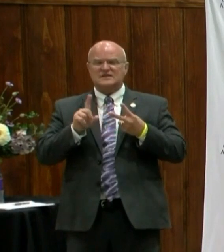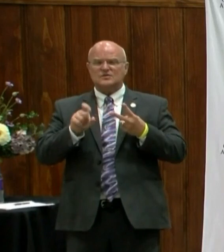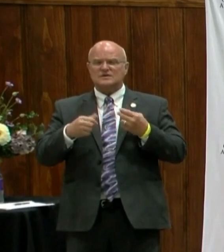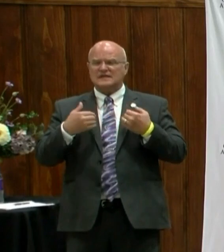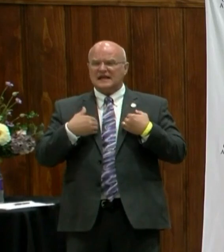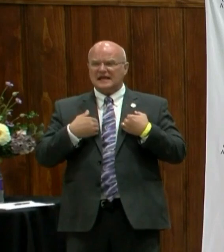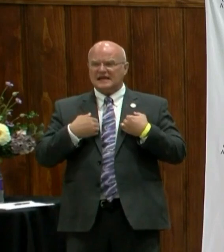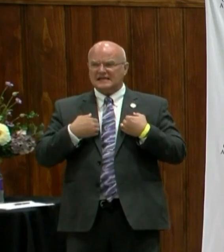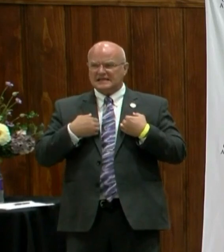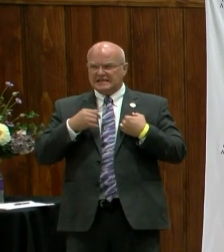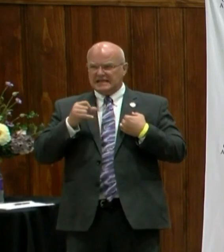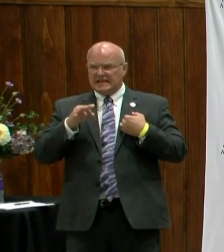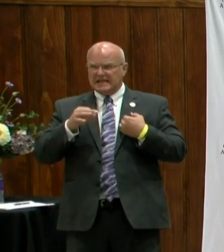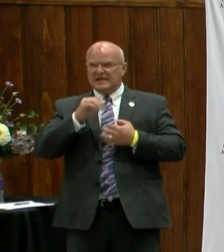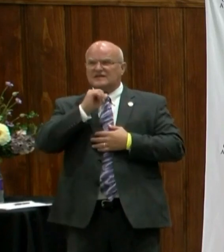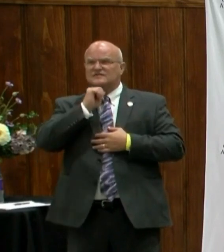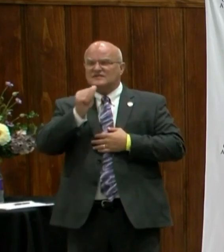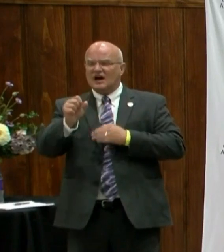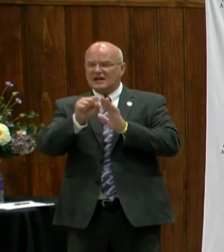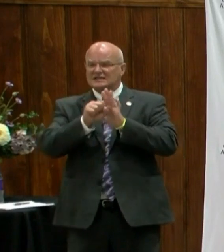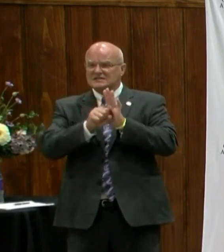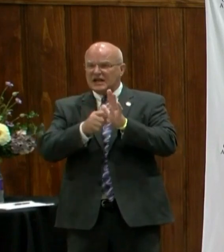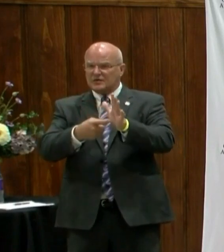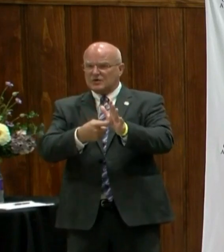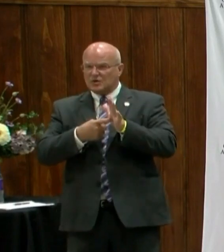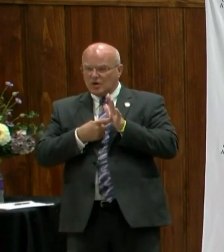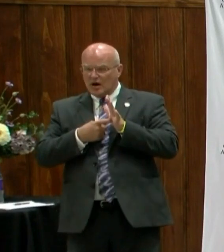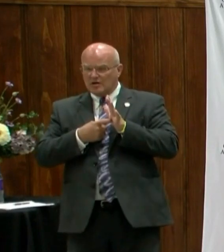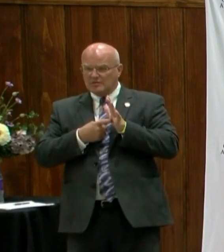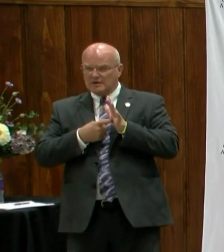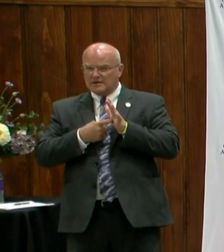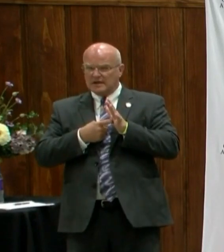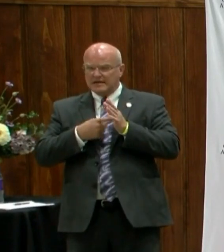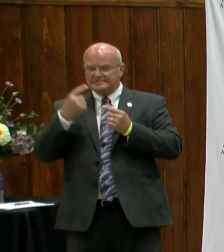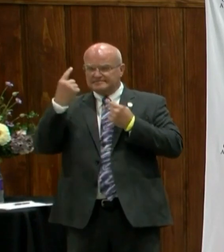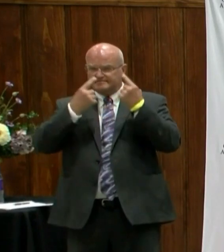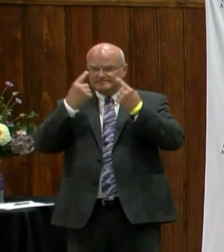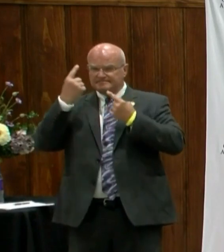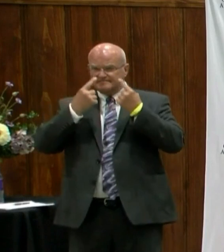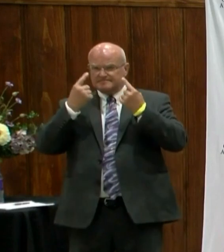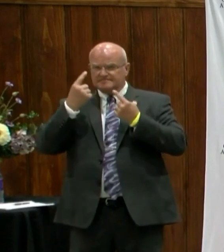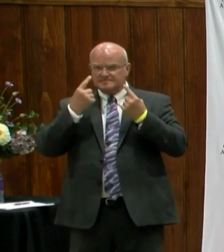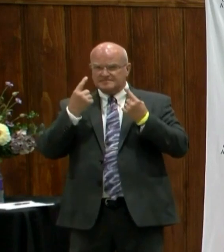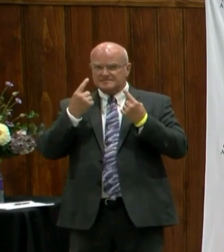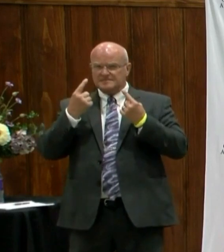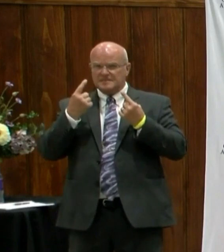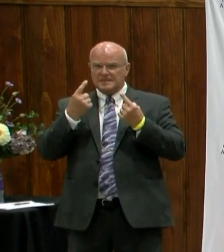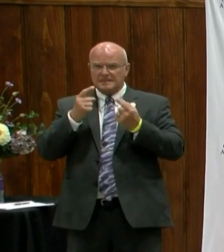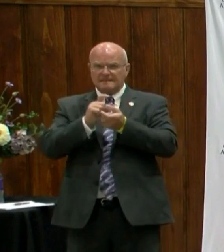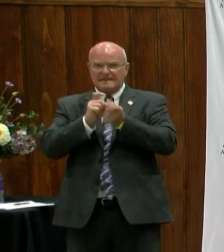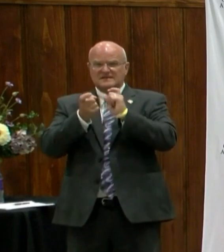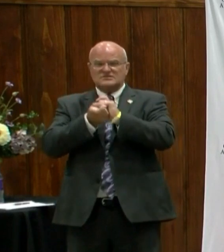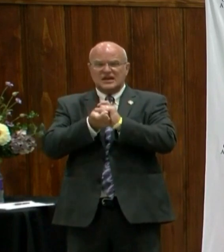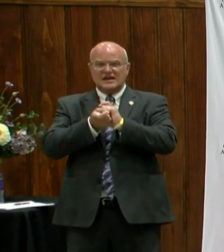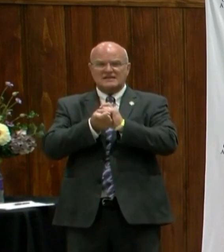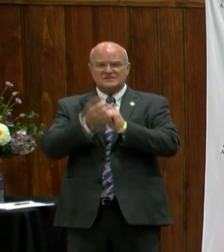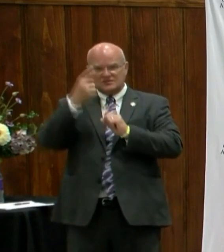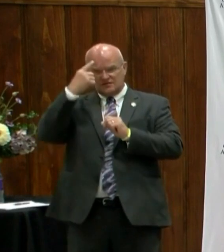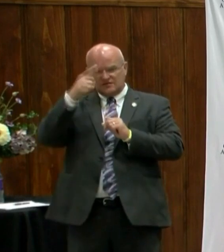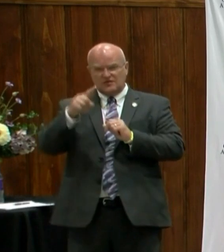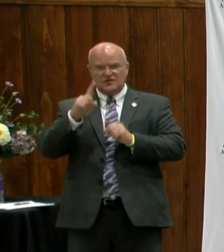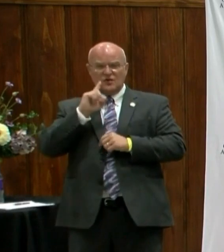had is, if not a state requirement, have you given any consideration to changes to the